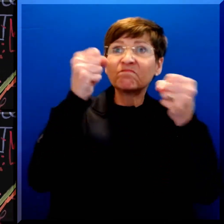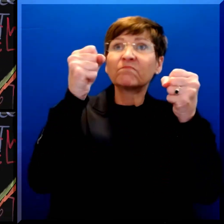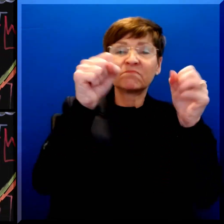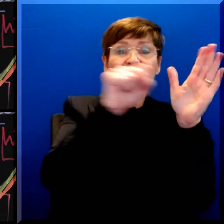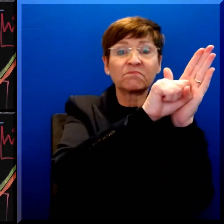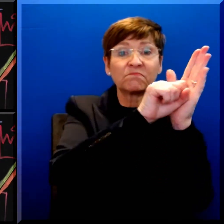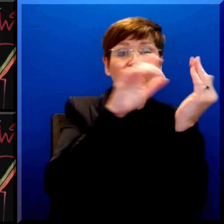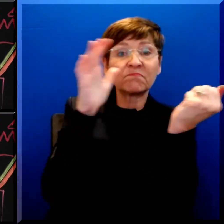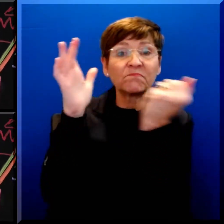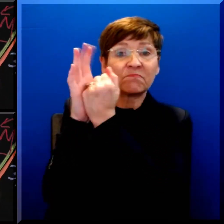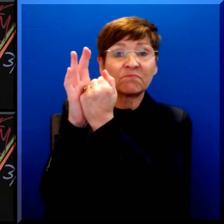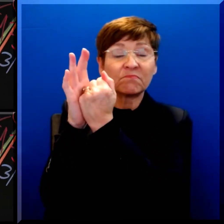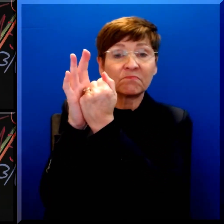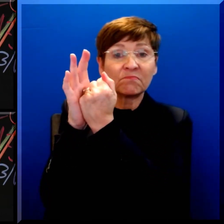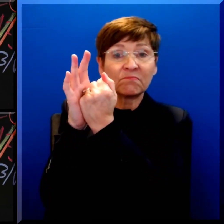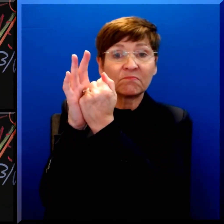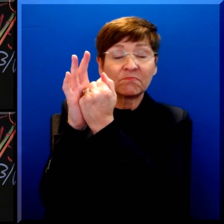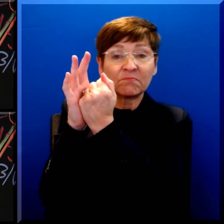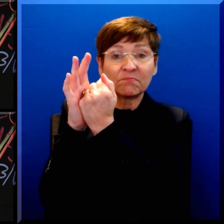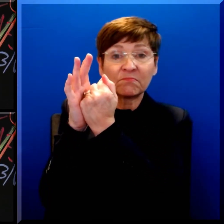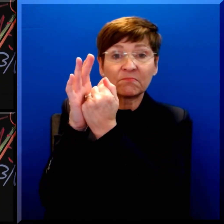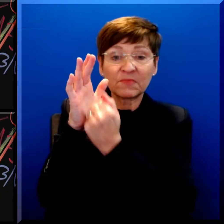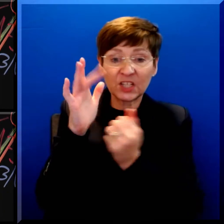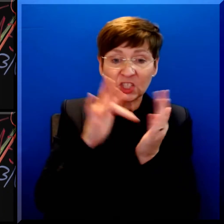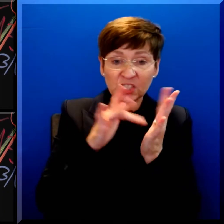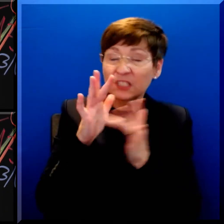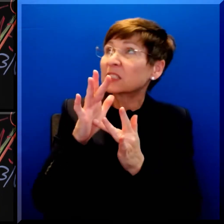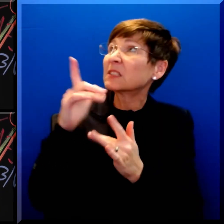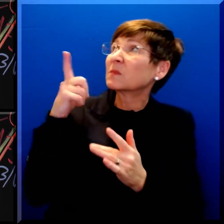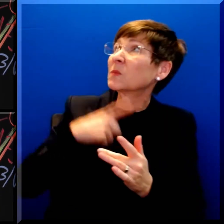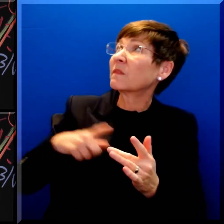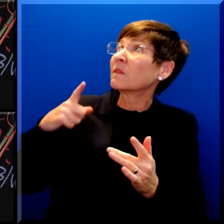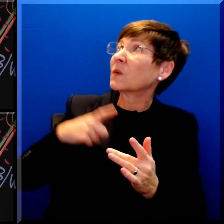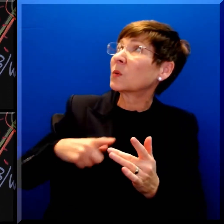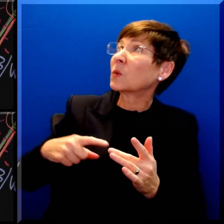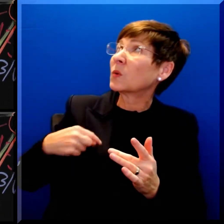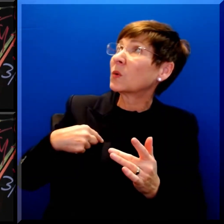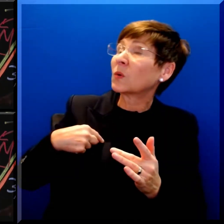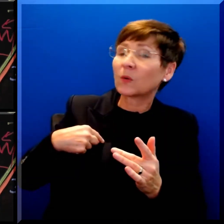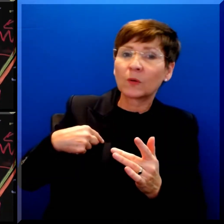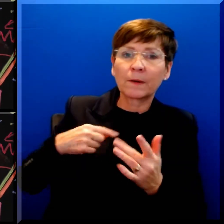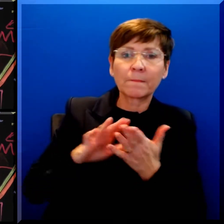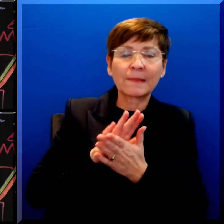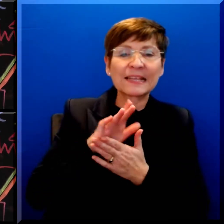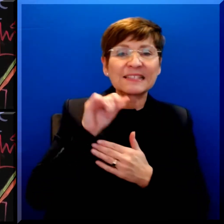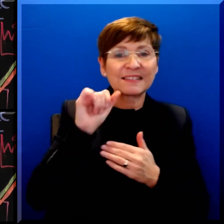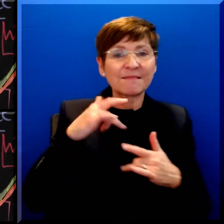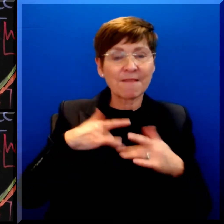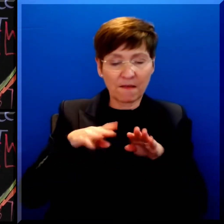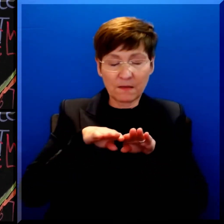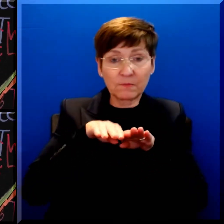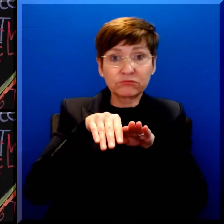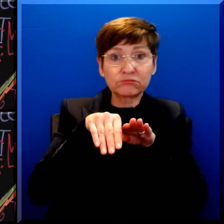want to go. Can you remove this cup from me? Jesus didn't want to go down into the dip, but he did it for you and for me out of